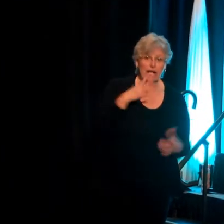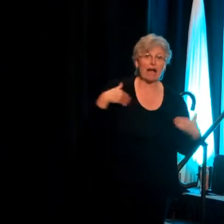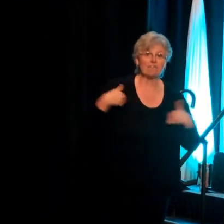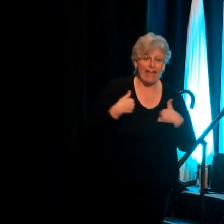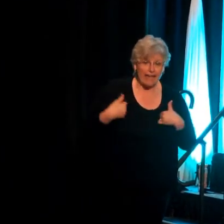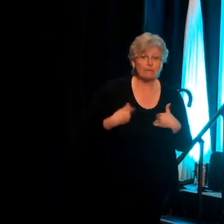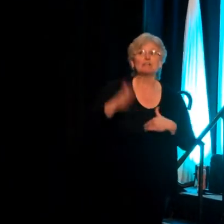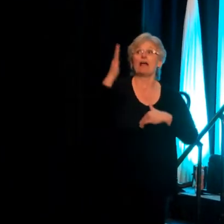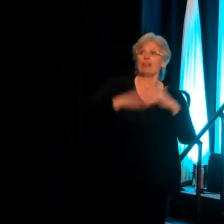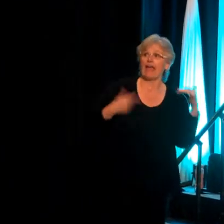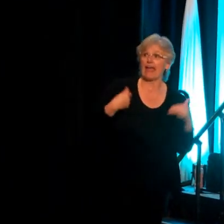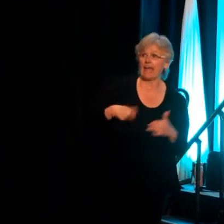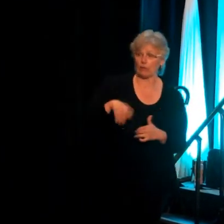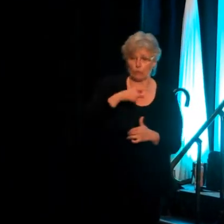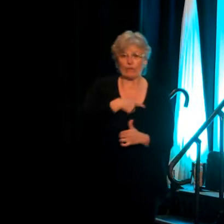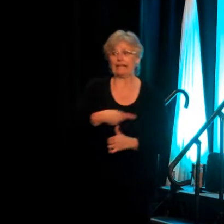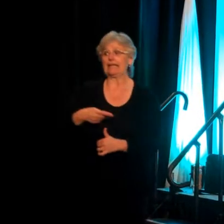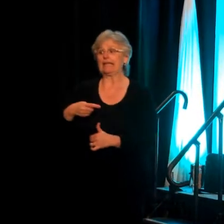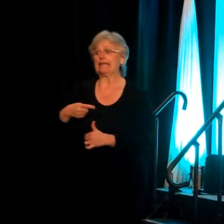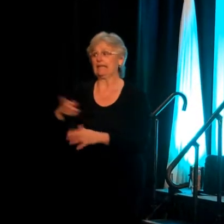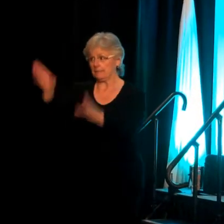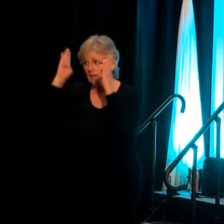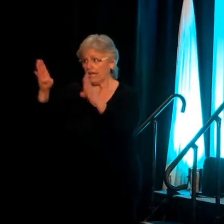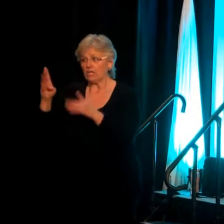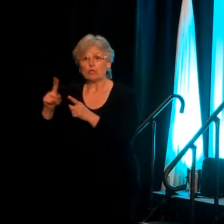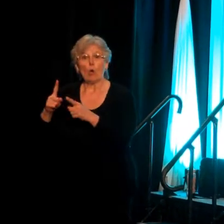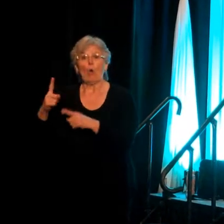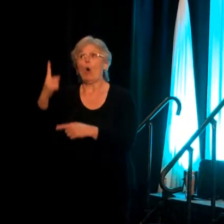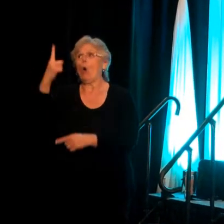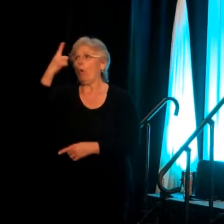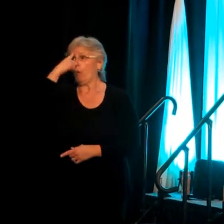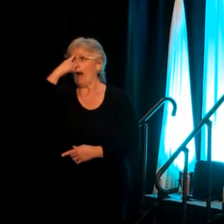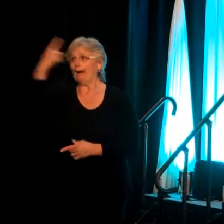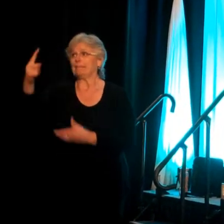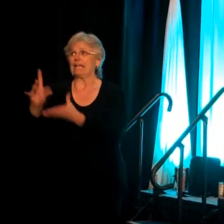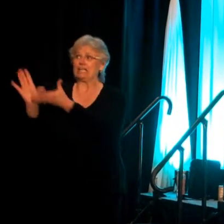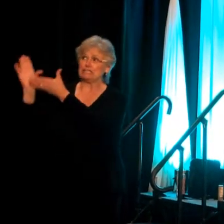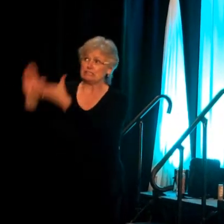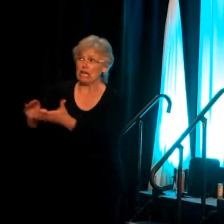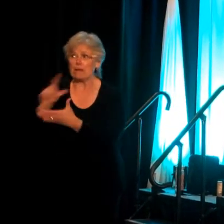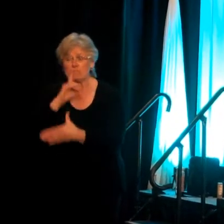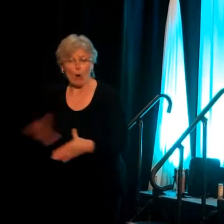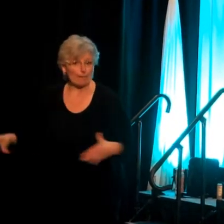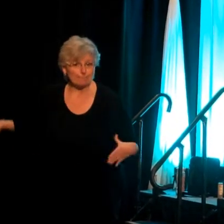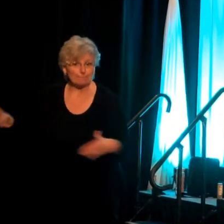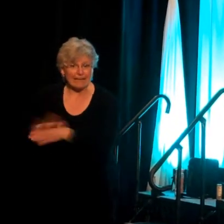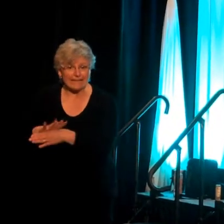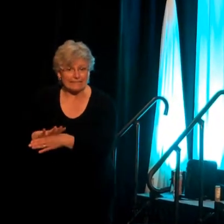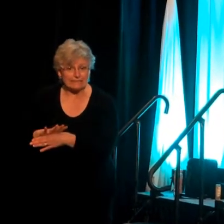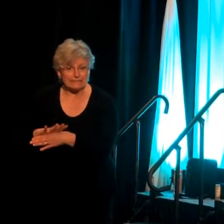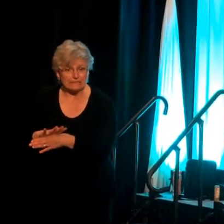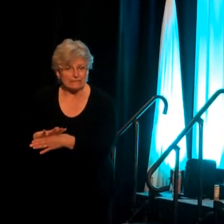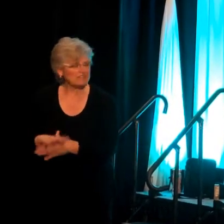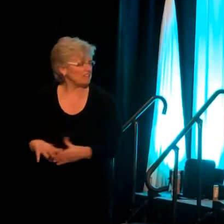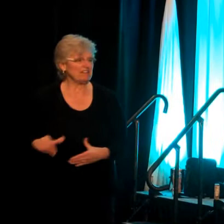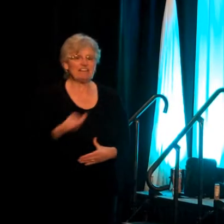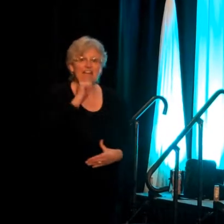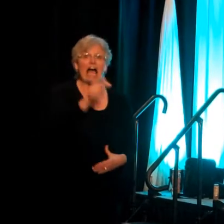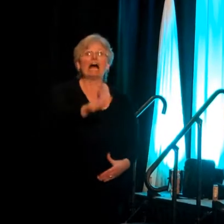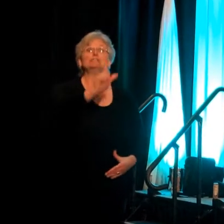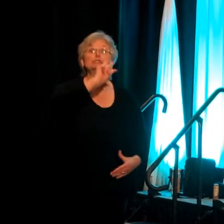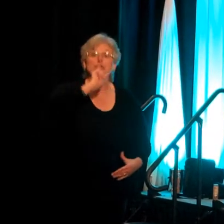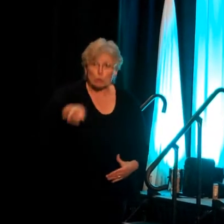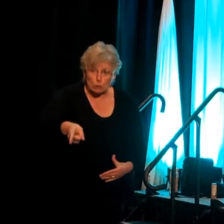than we do about getting a penny less on a piece of meat, when that's not even the